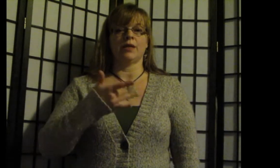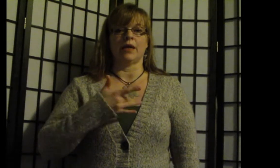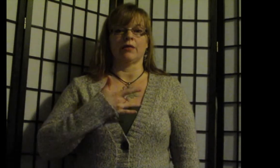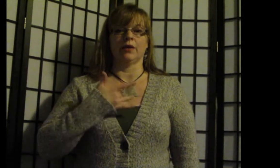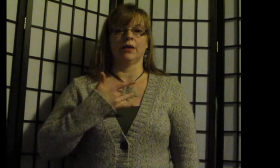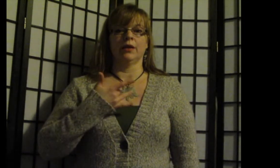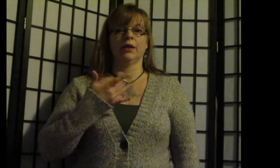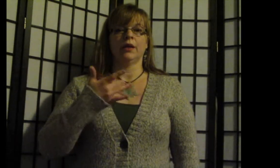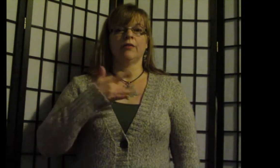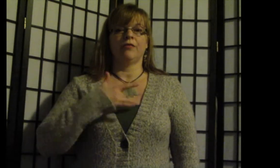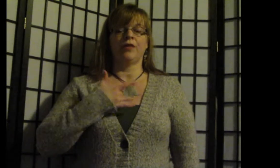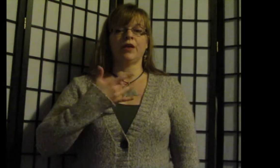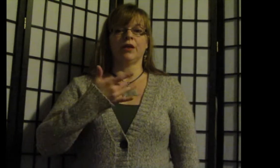down. Feel,